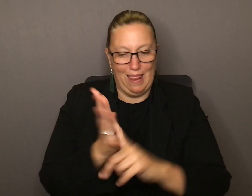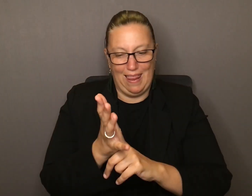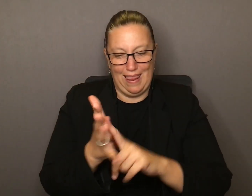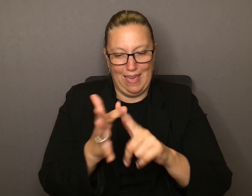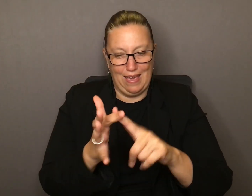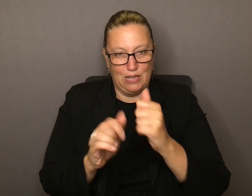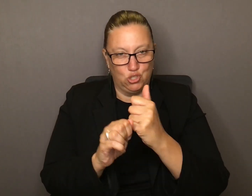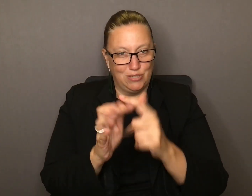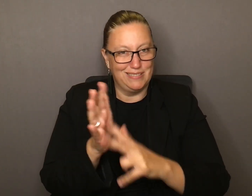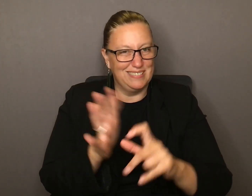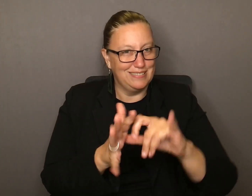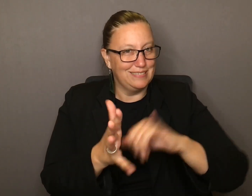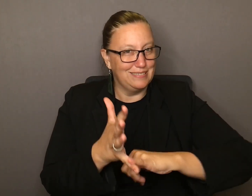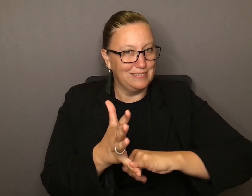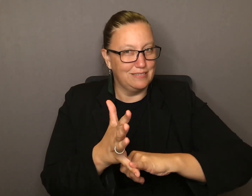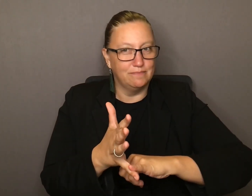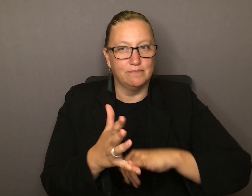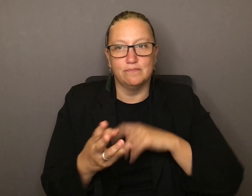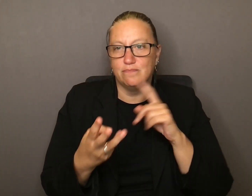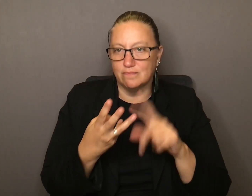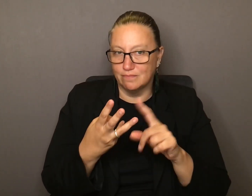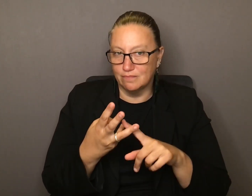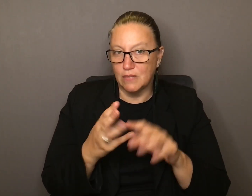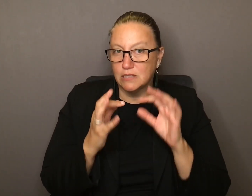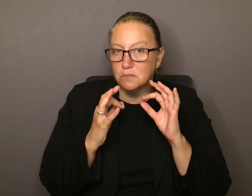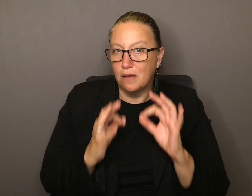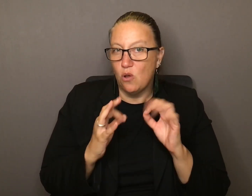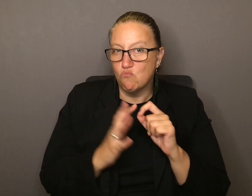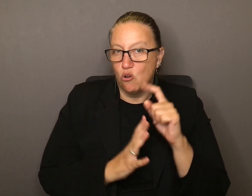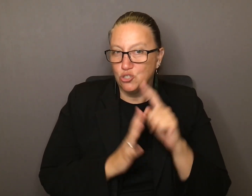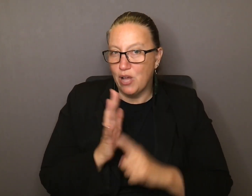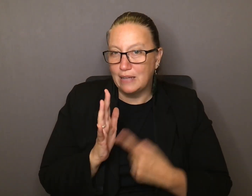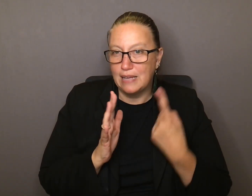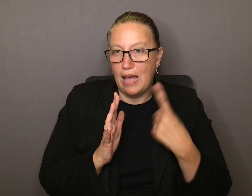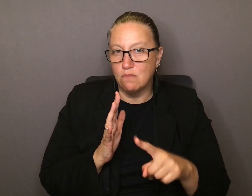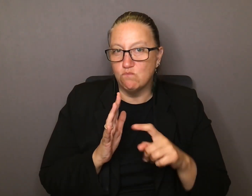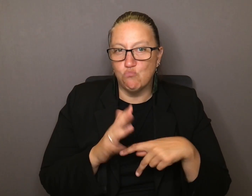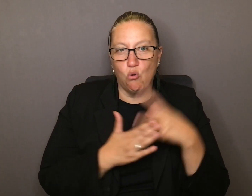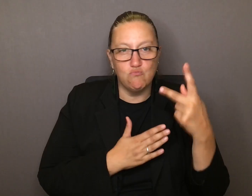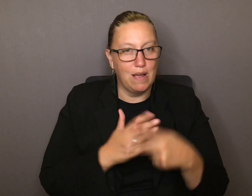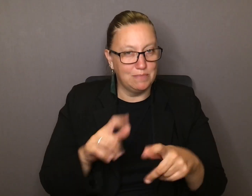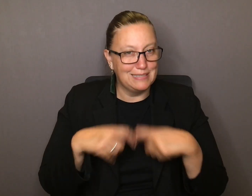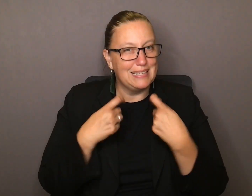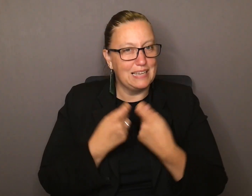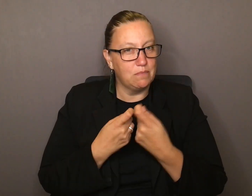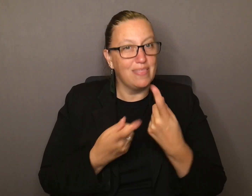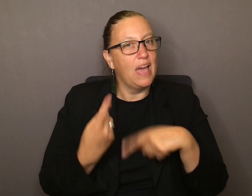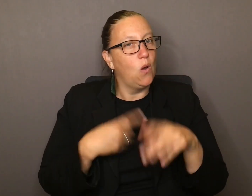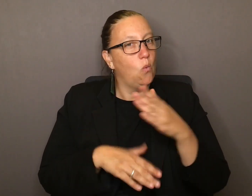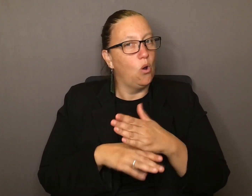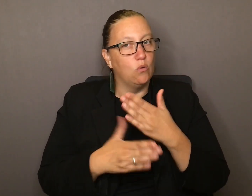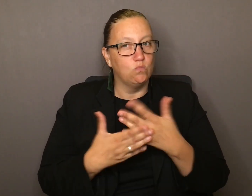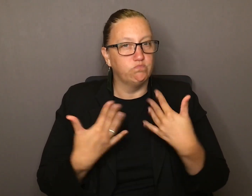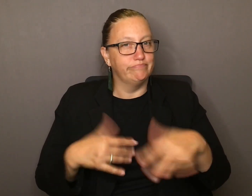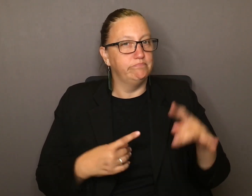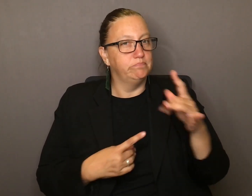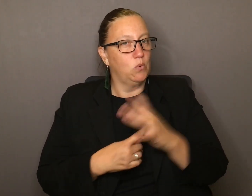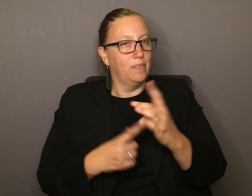that direct support work. We also have a special projects and programs team, and they work on really important things of organisations